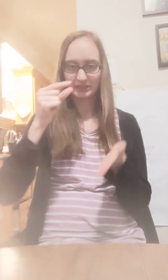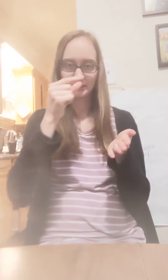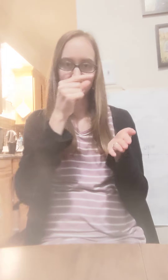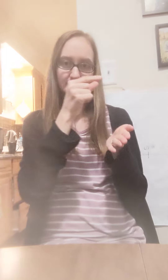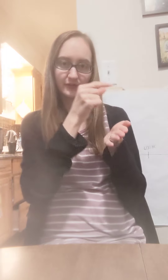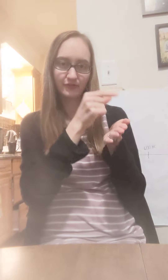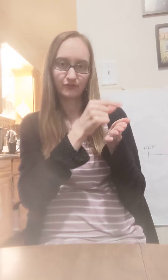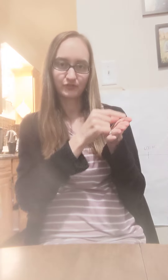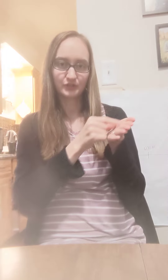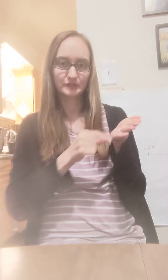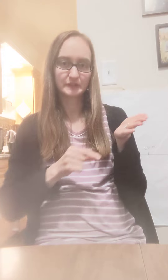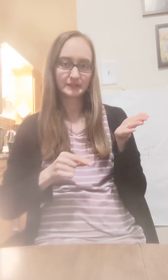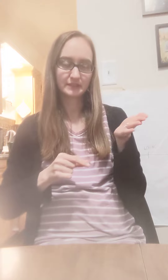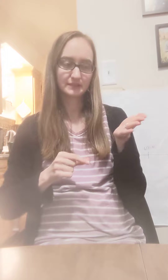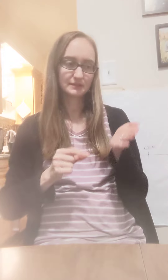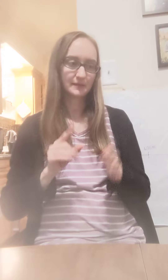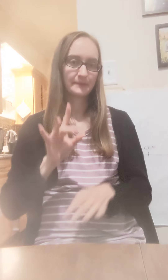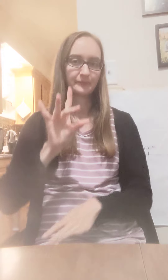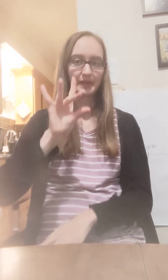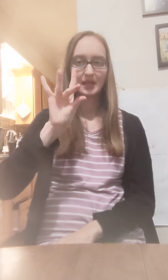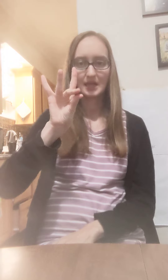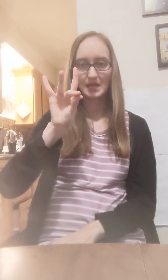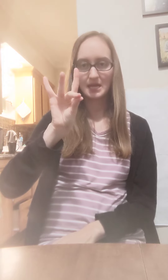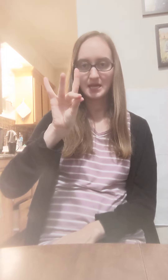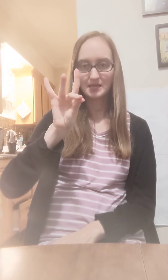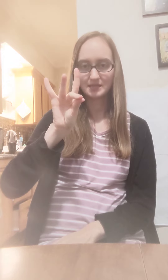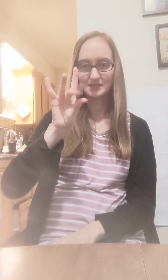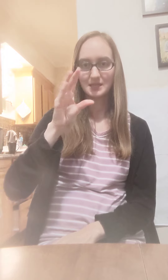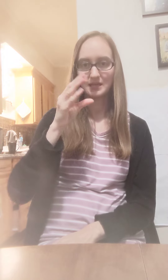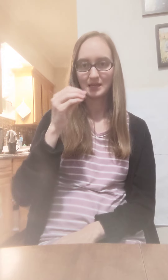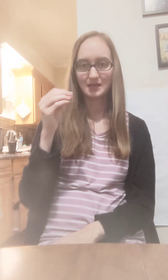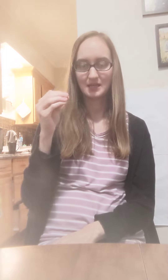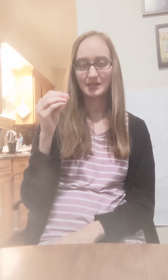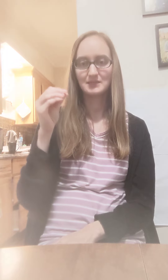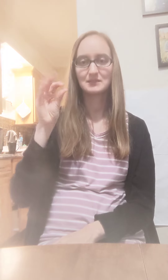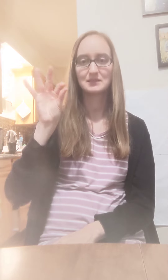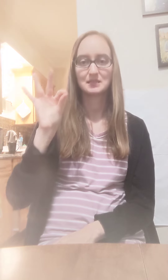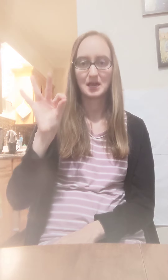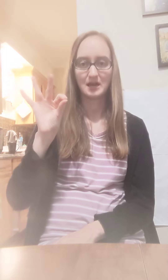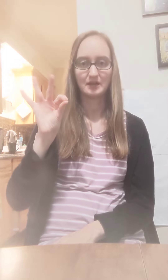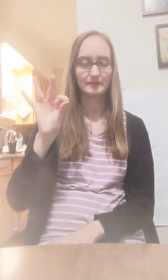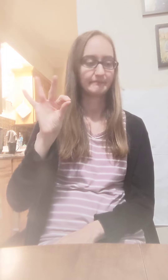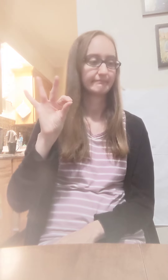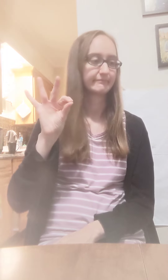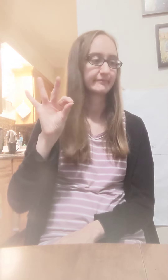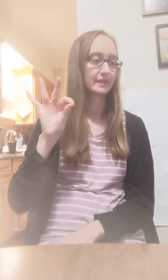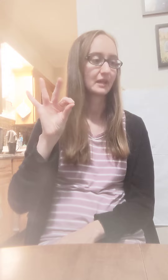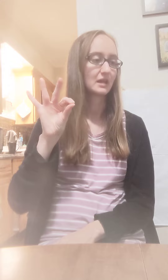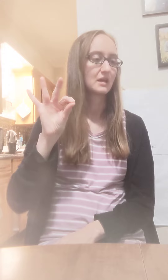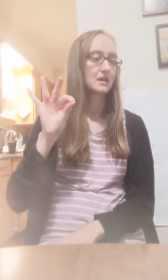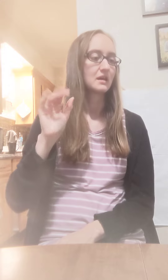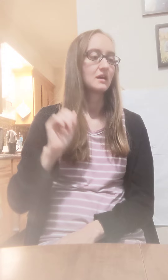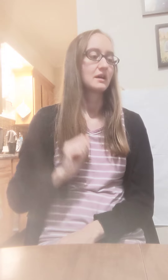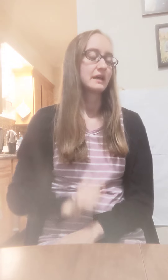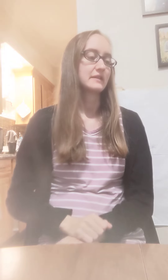like this, verses eight and nine, and